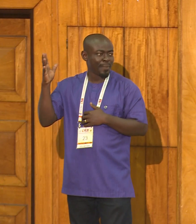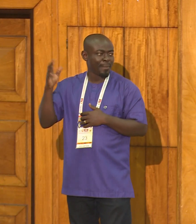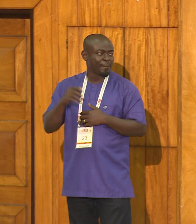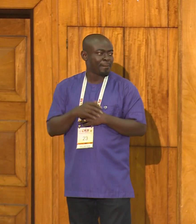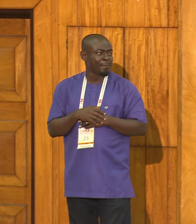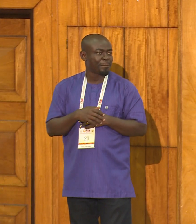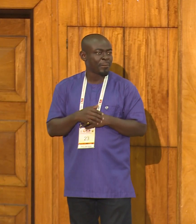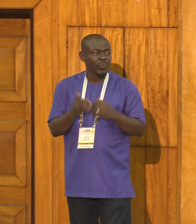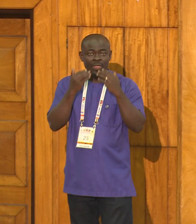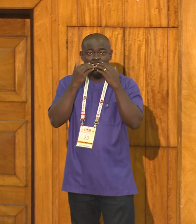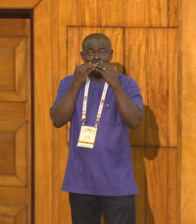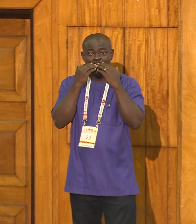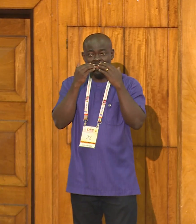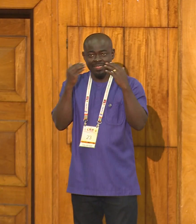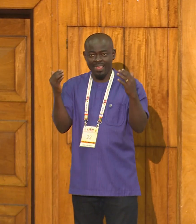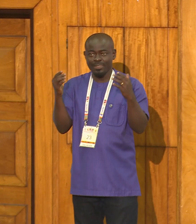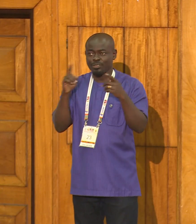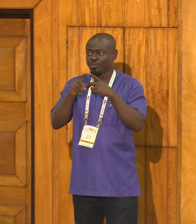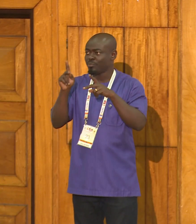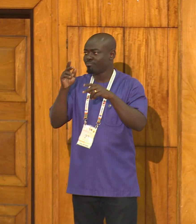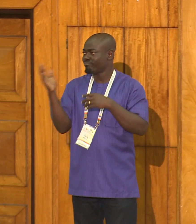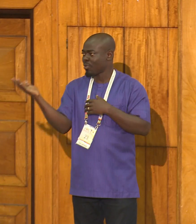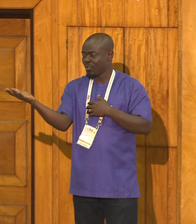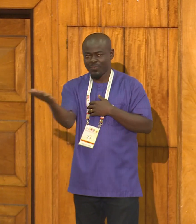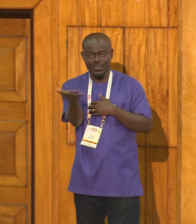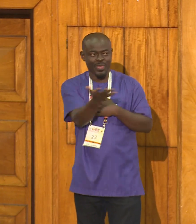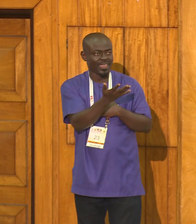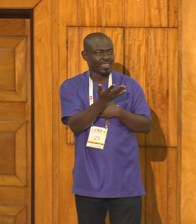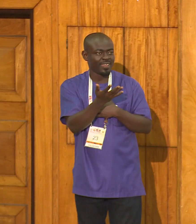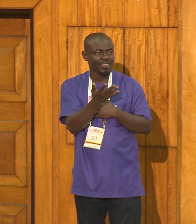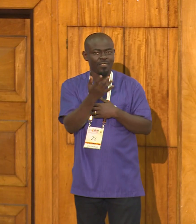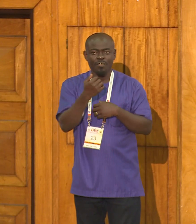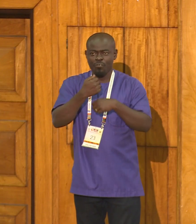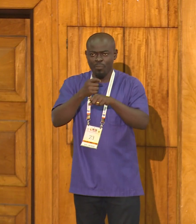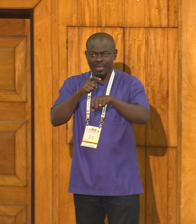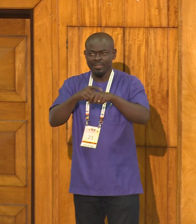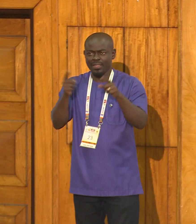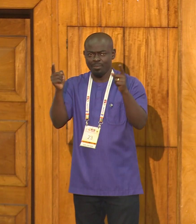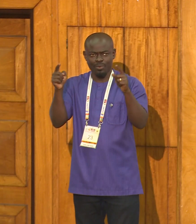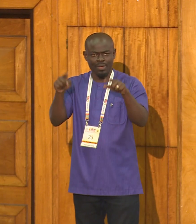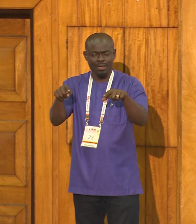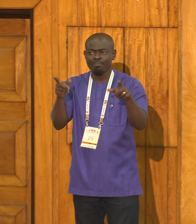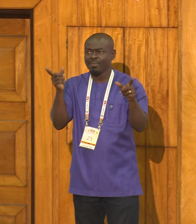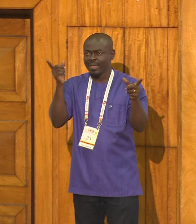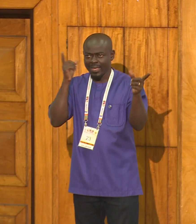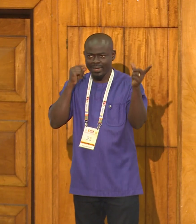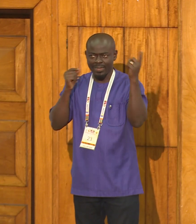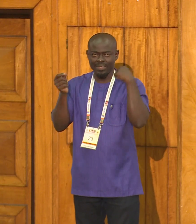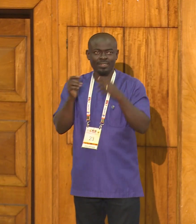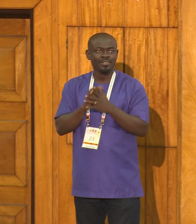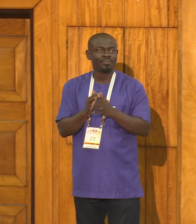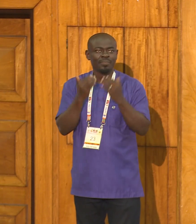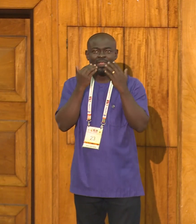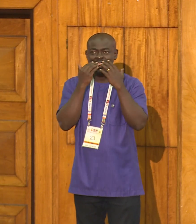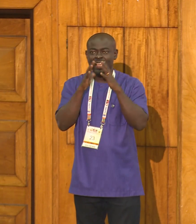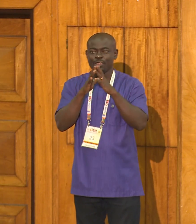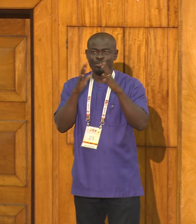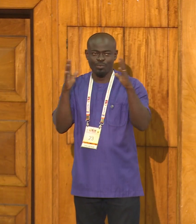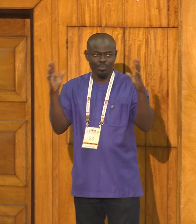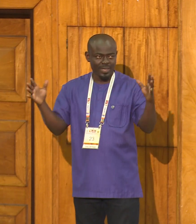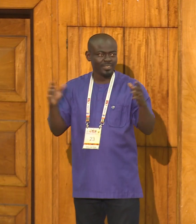A big thanks to you, the audience, for making time to come and listen in. Thank you very